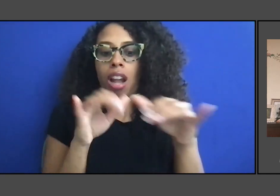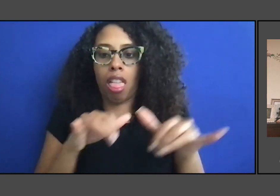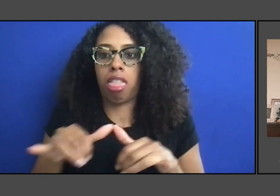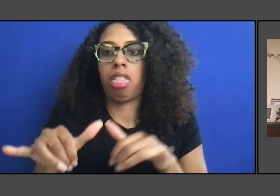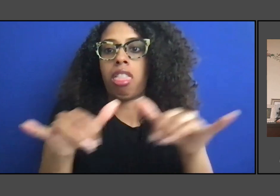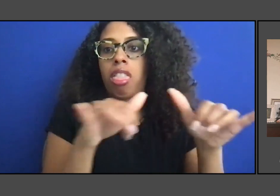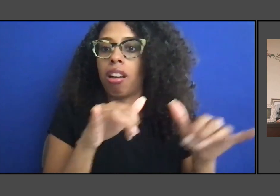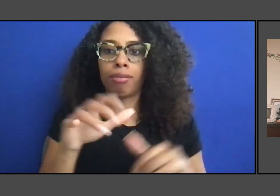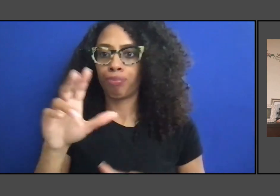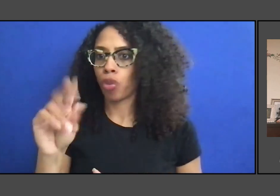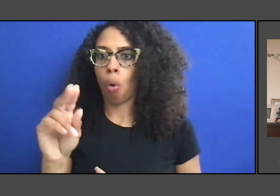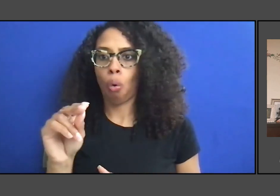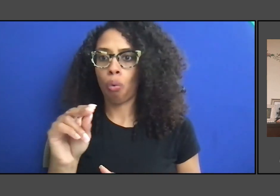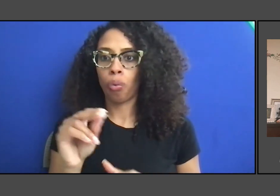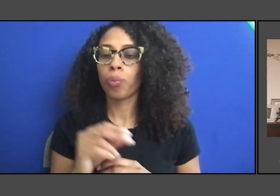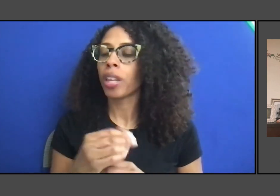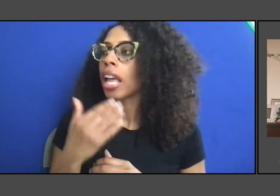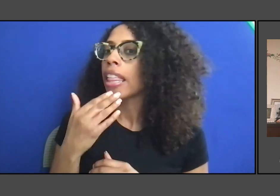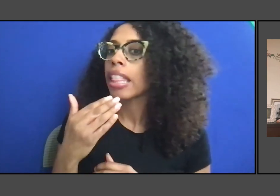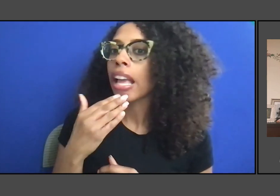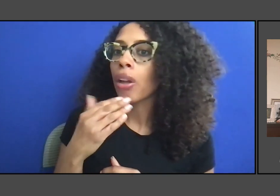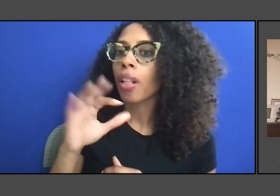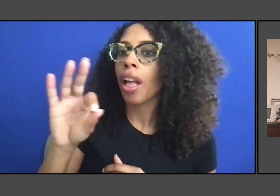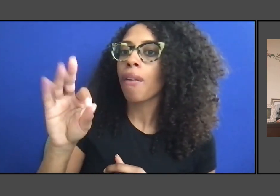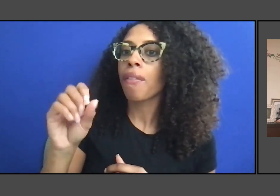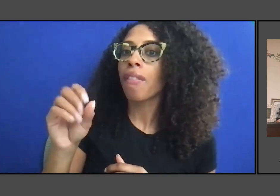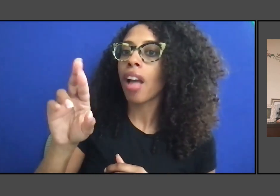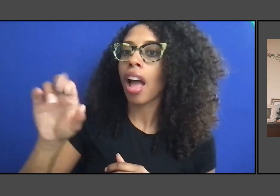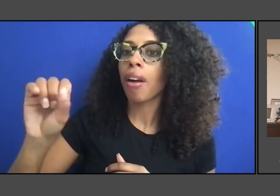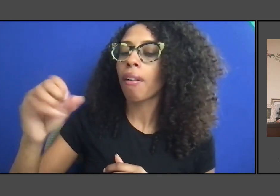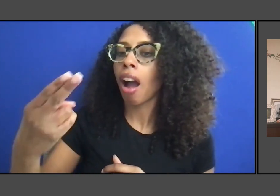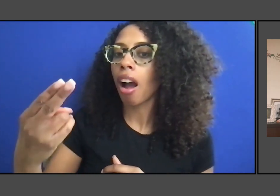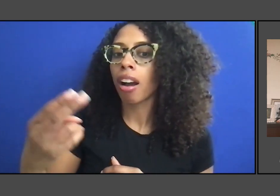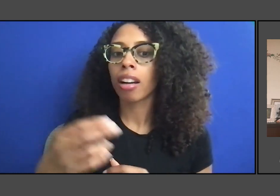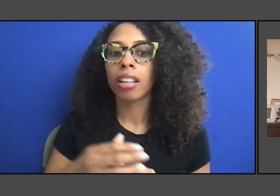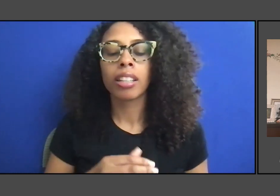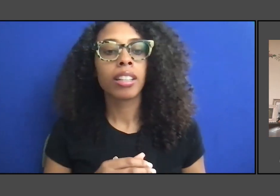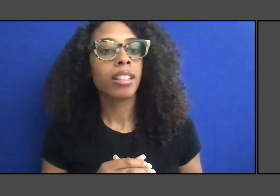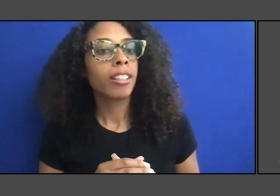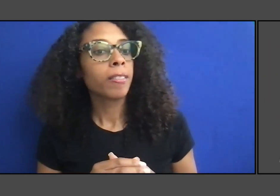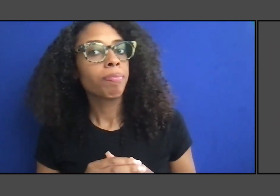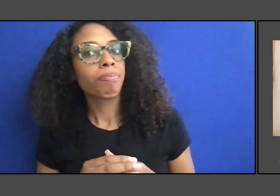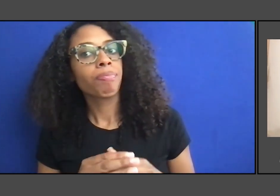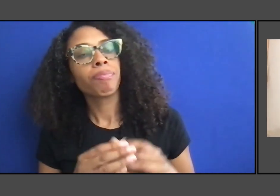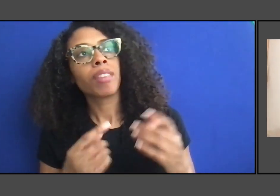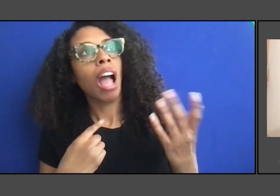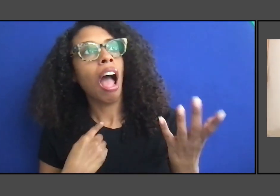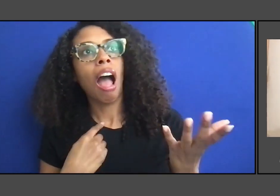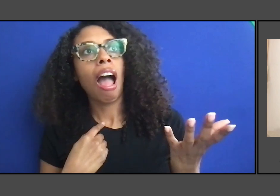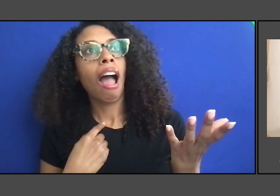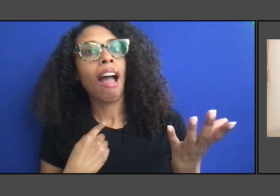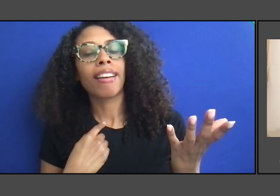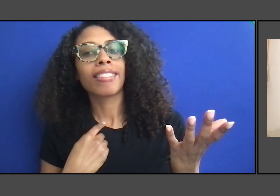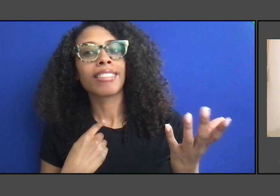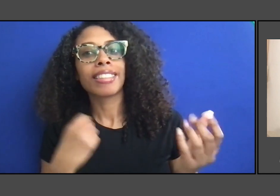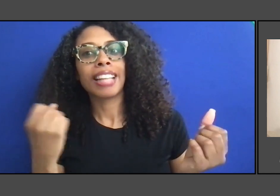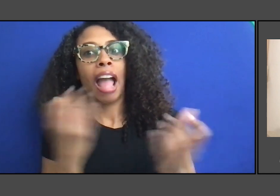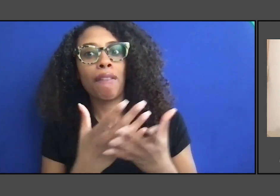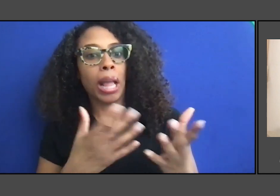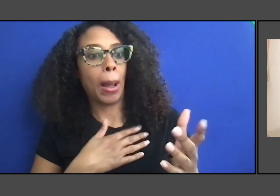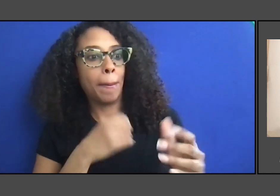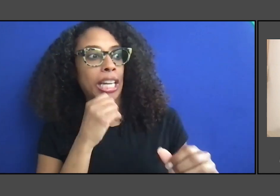Thank you. Thank you. Farah. Well, I just would echo everything that my sister said, you